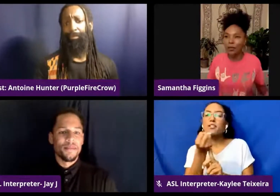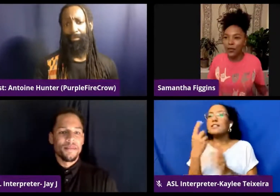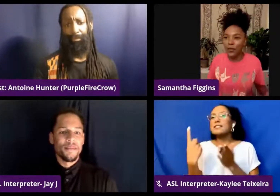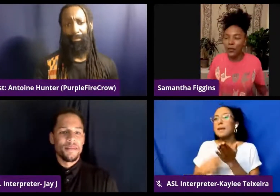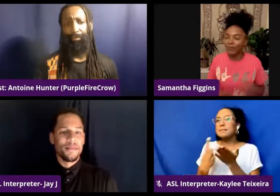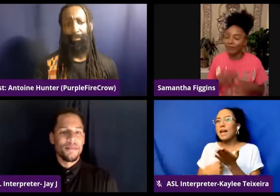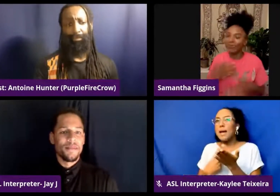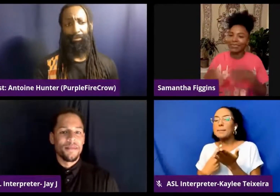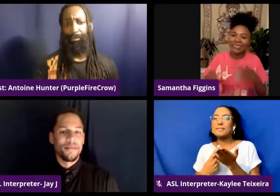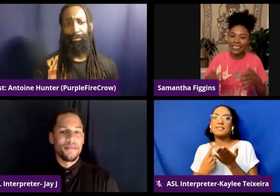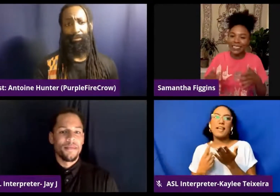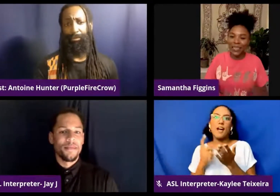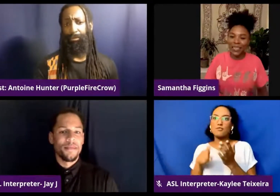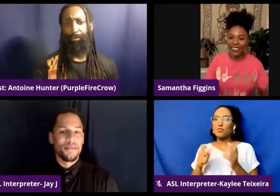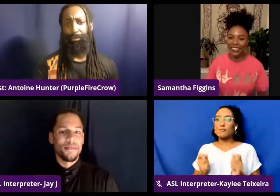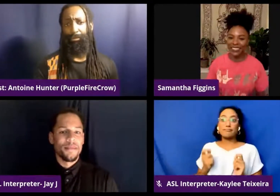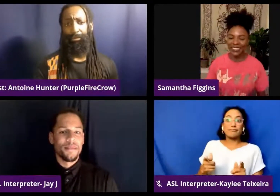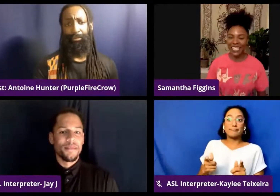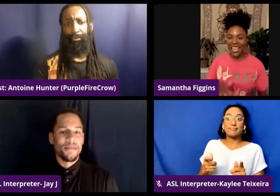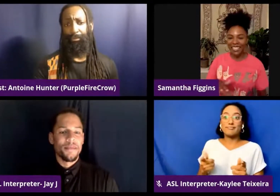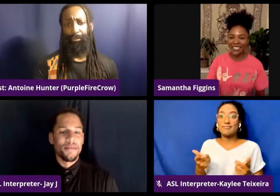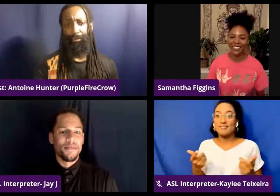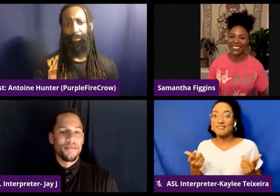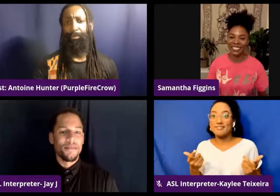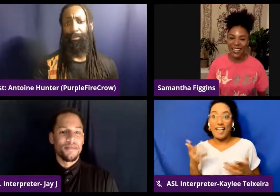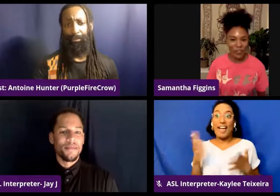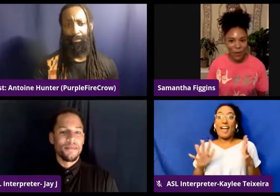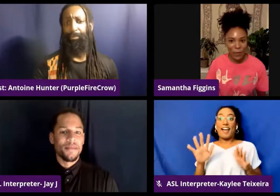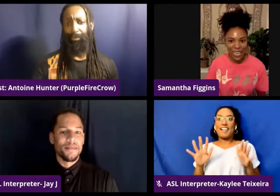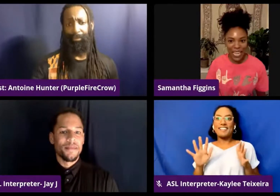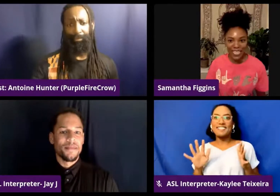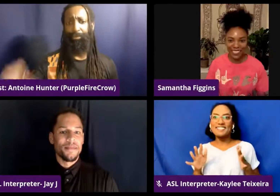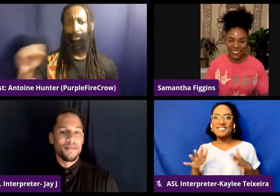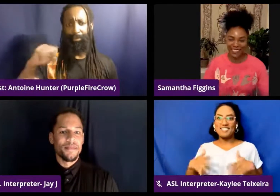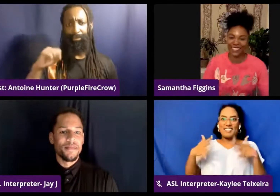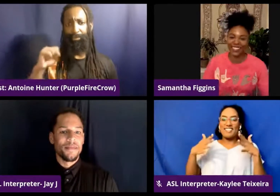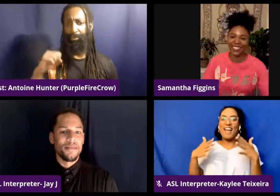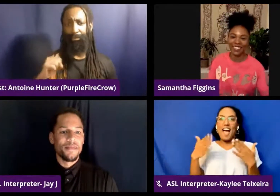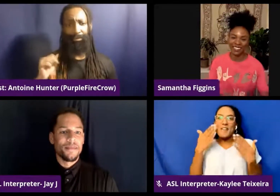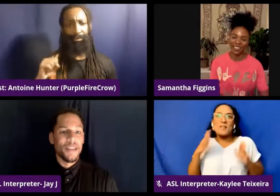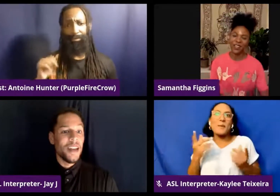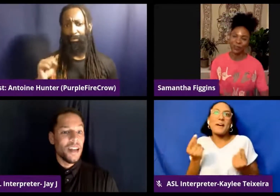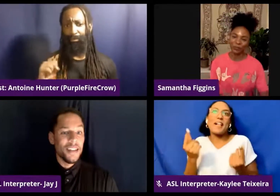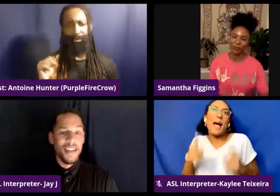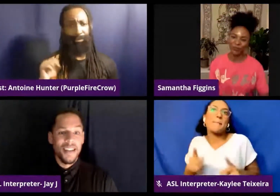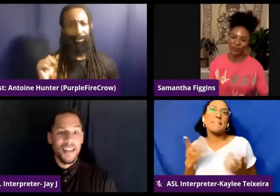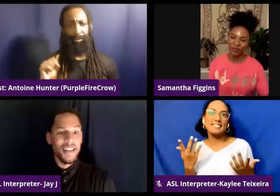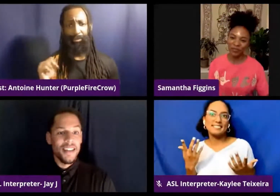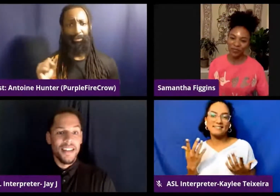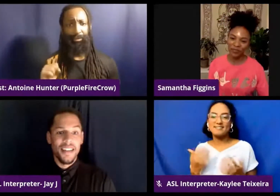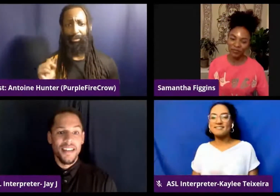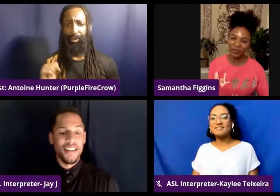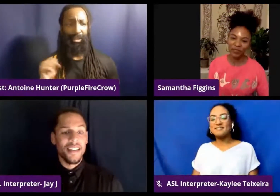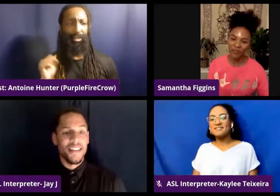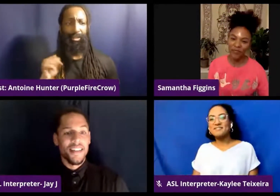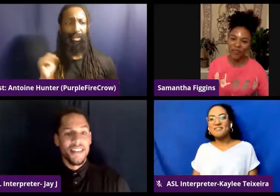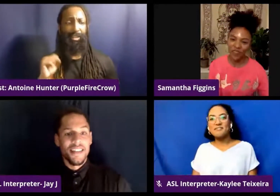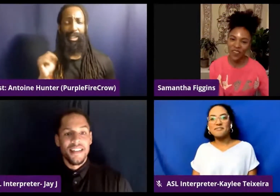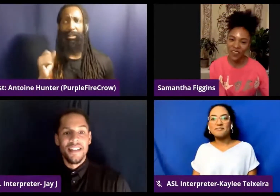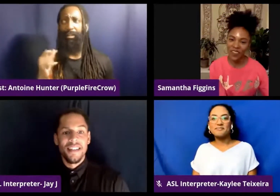to be impromptu can be a little, I never know what I'm going to get. Yeah.